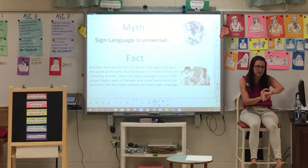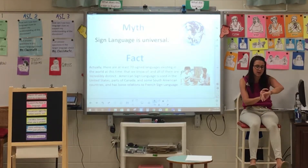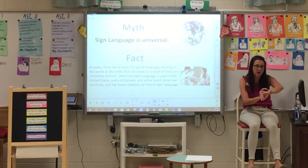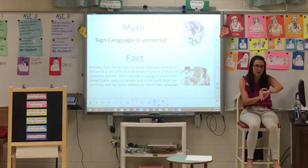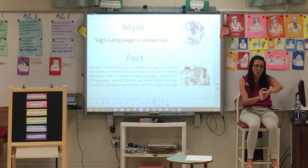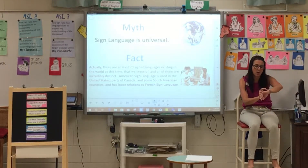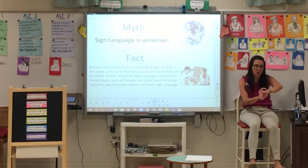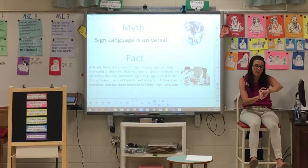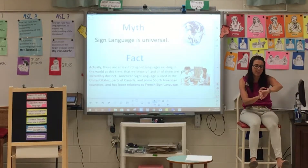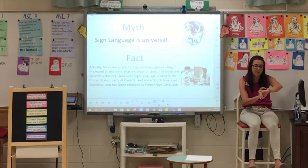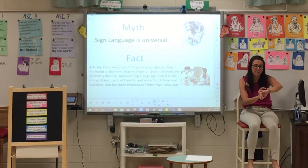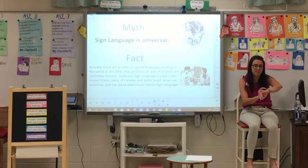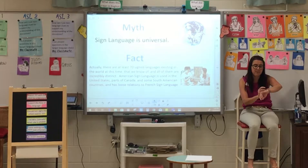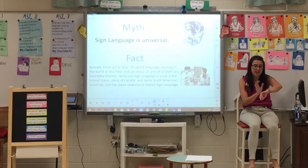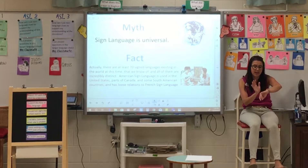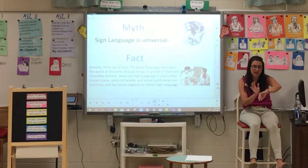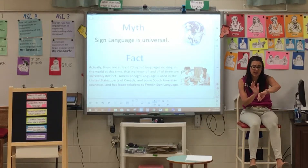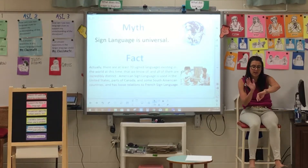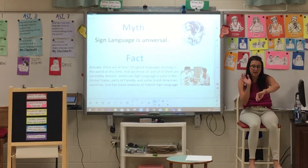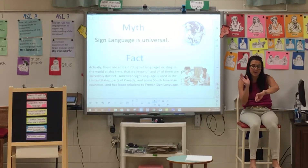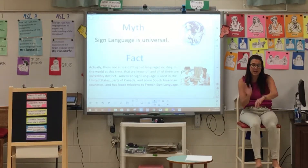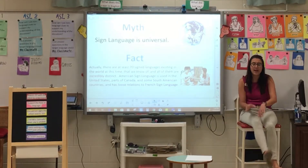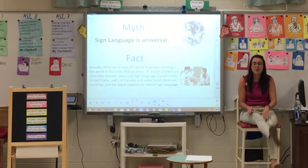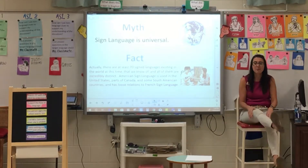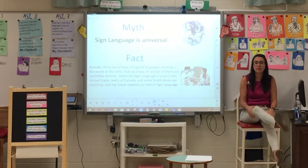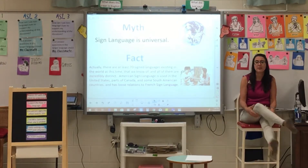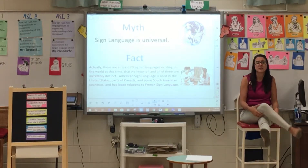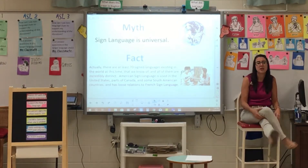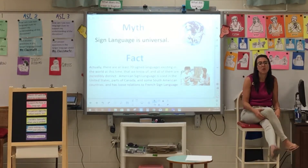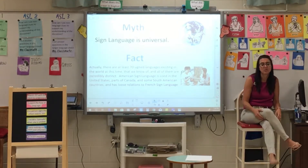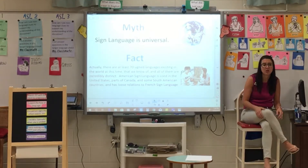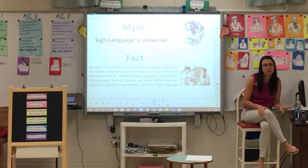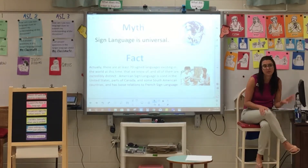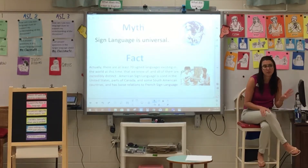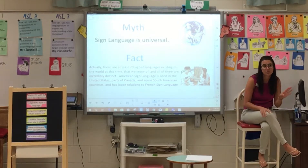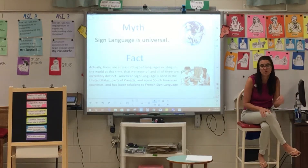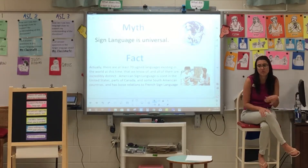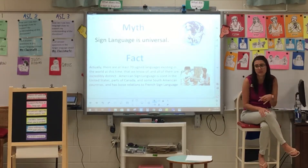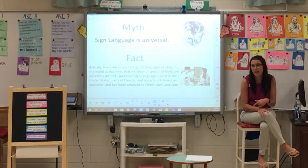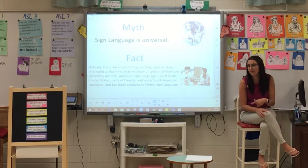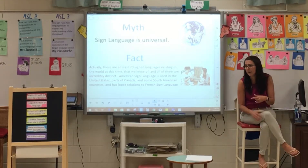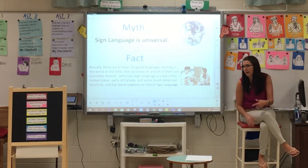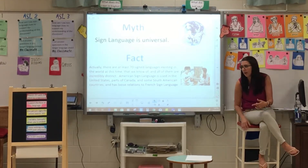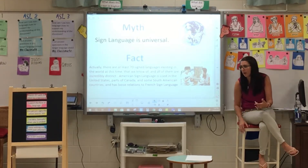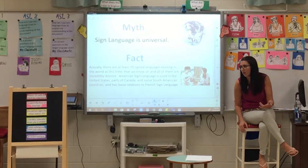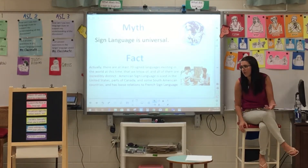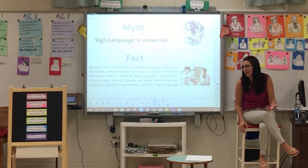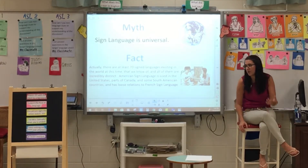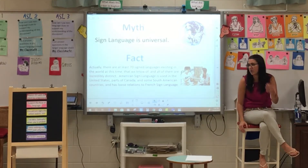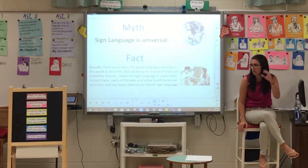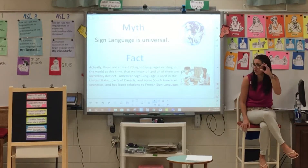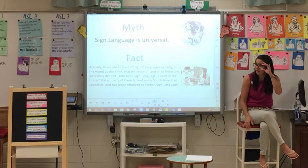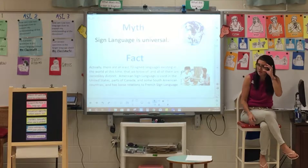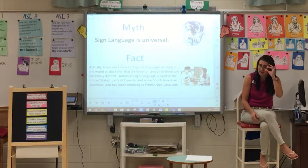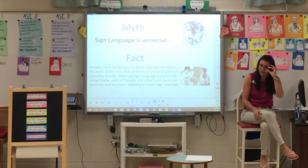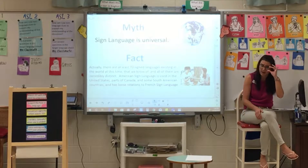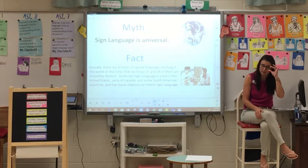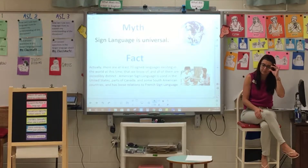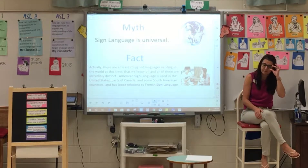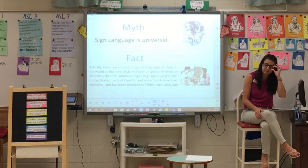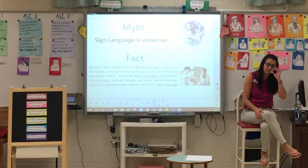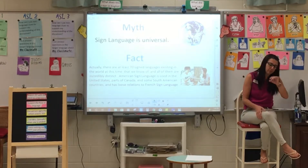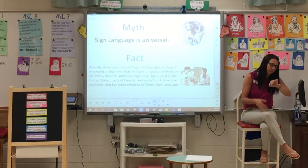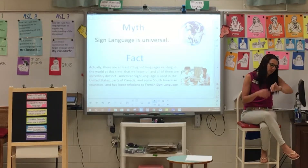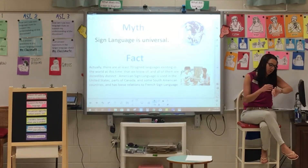because one of the men that came over and helped start the first school for the deaf in America was a French deaf